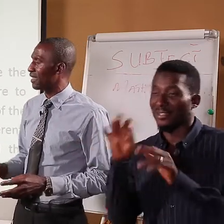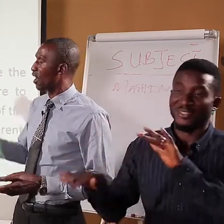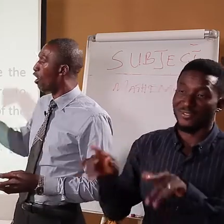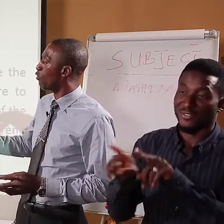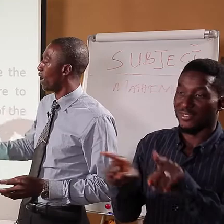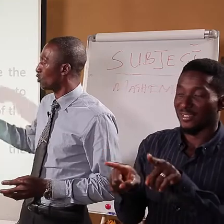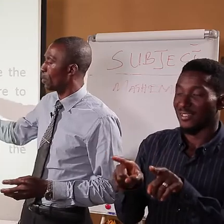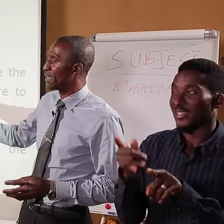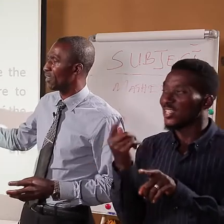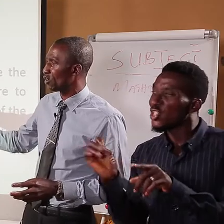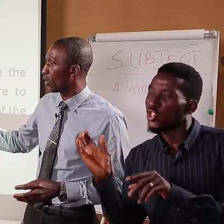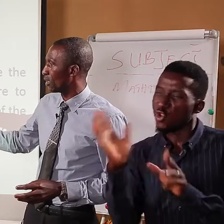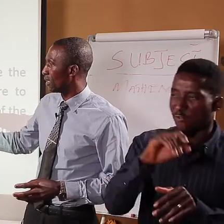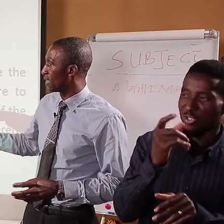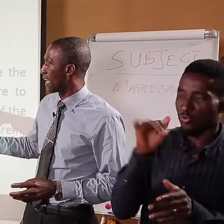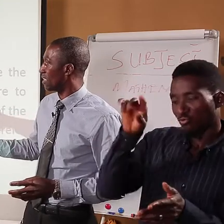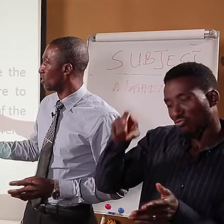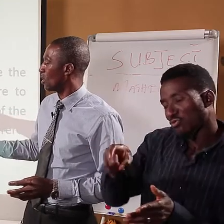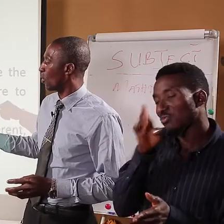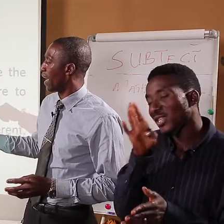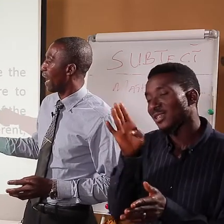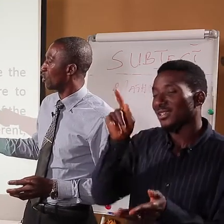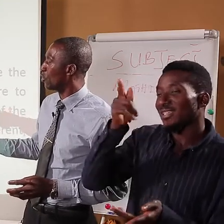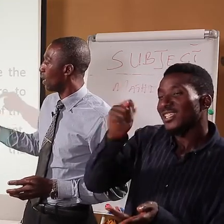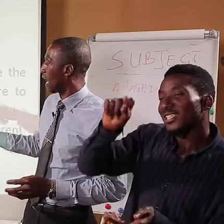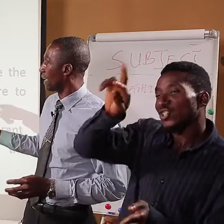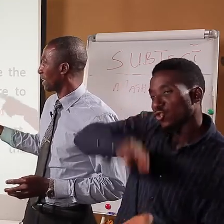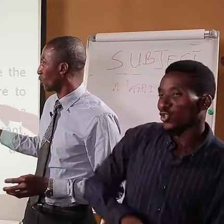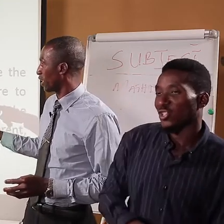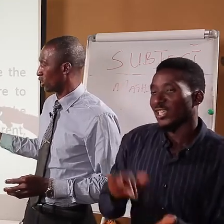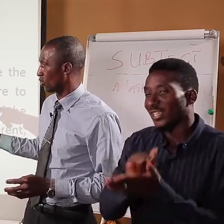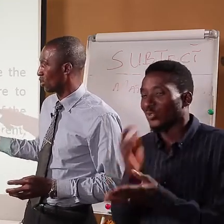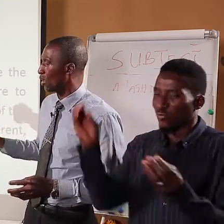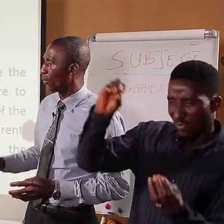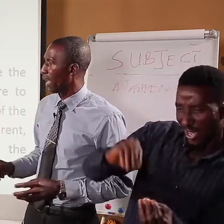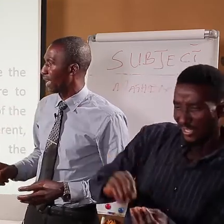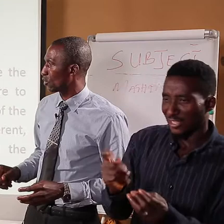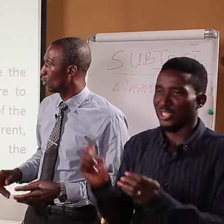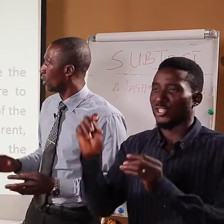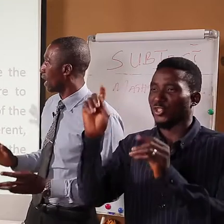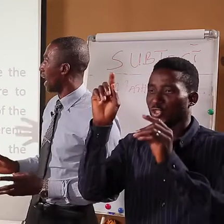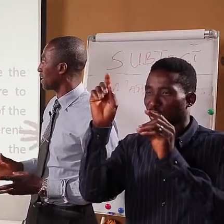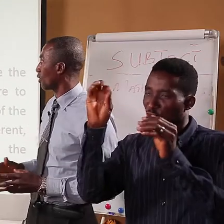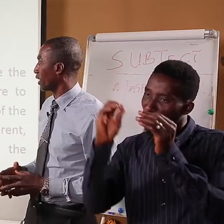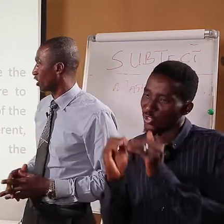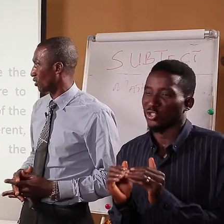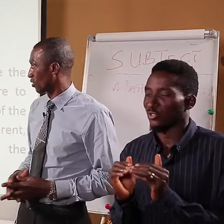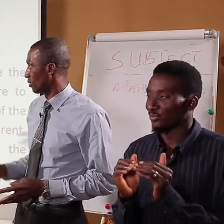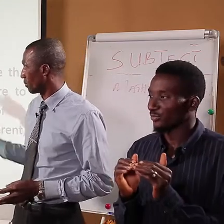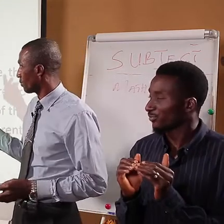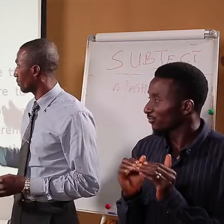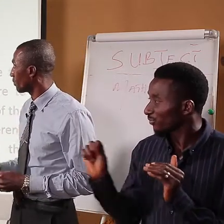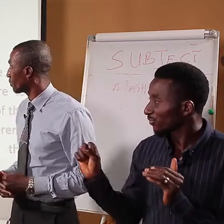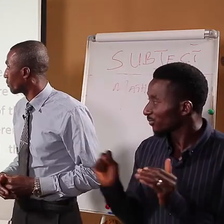different, then converse will be the result. That is, we are to add the equations. We are to add the